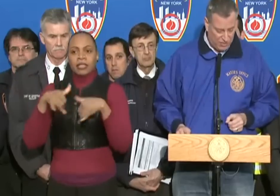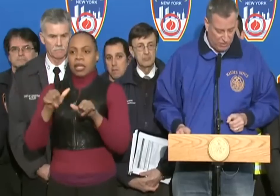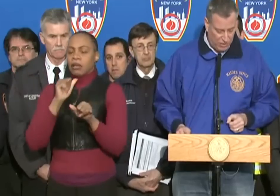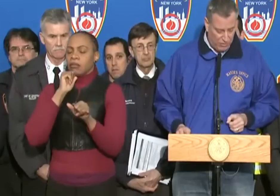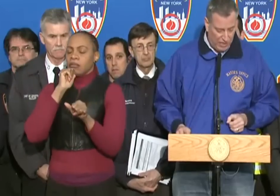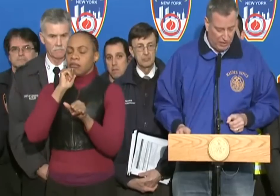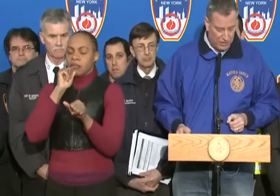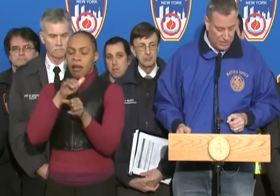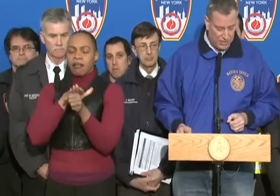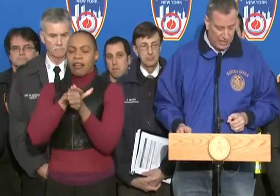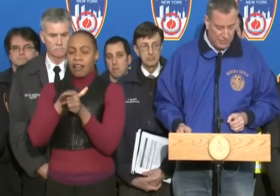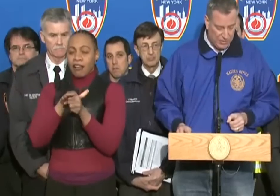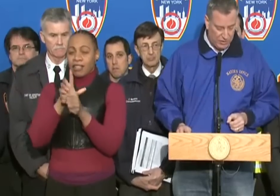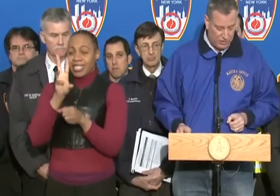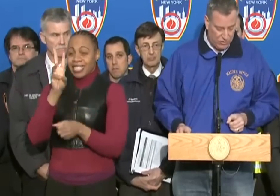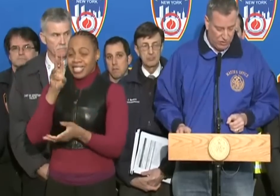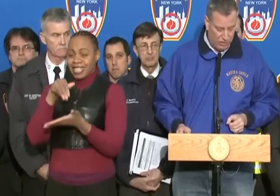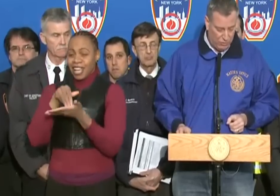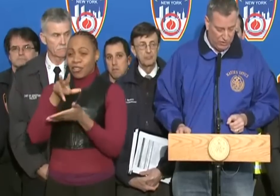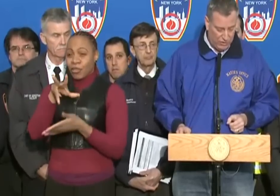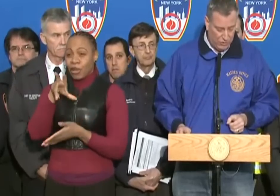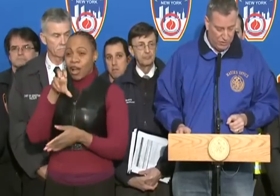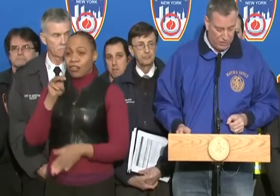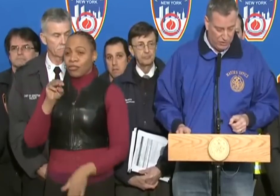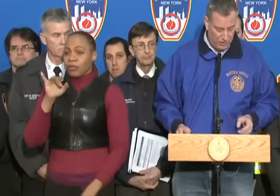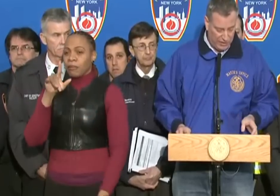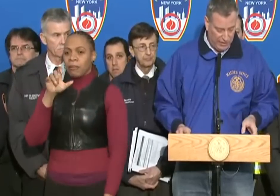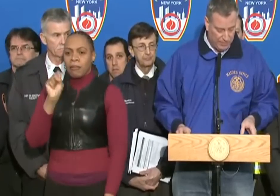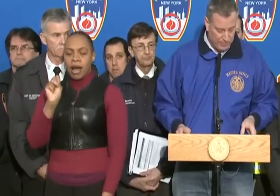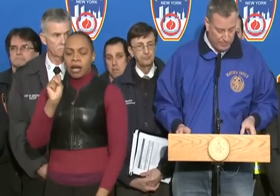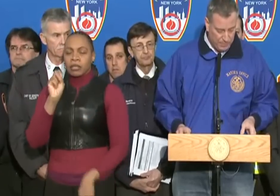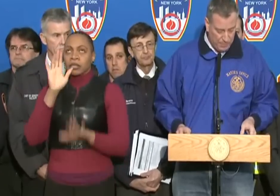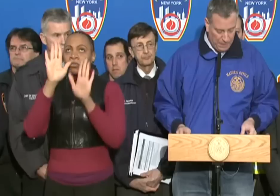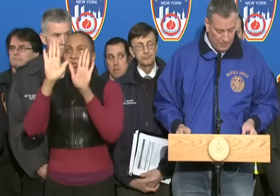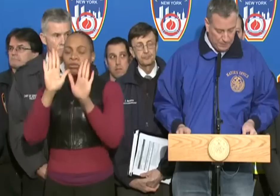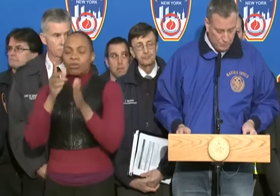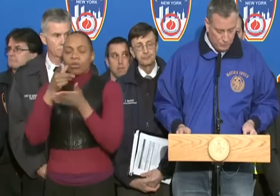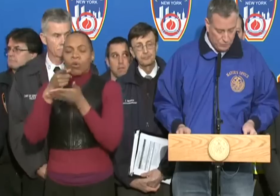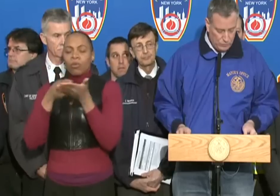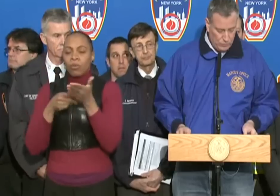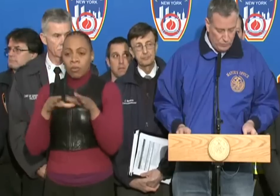cover 6,300 miles. It's absolutely extraordinary what they do in so little time.